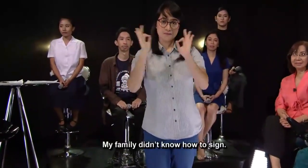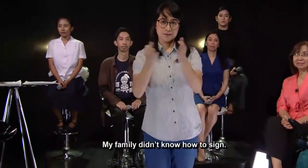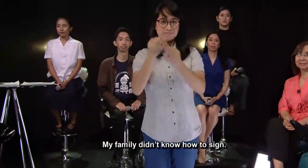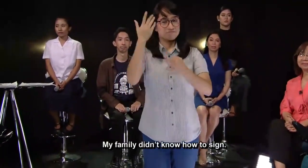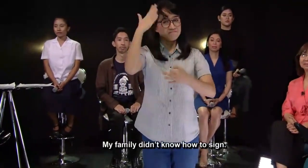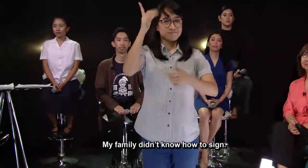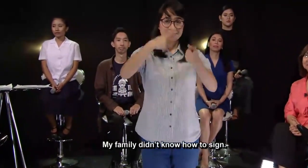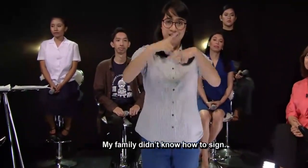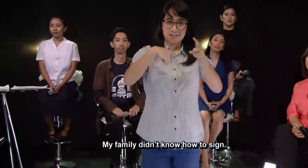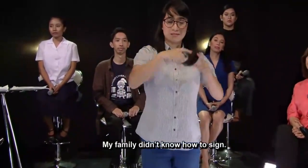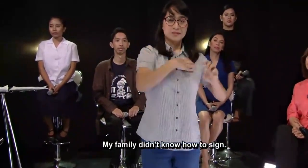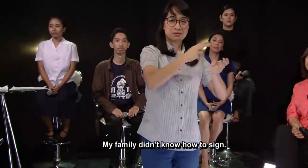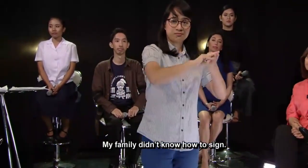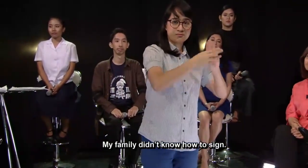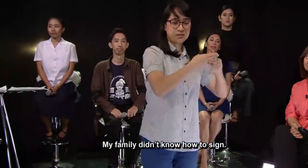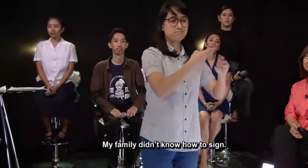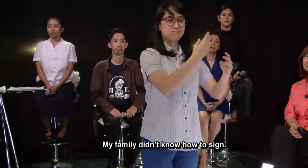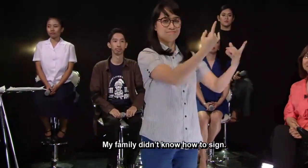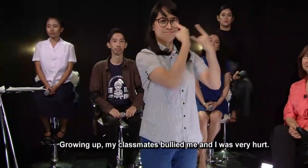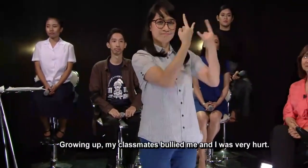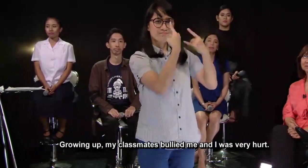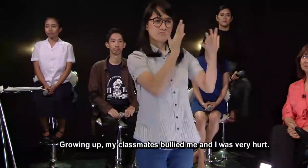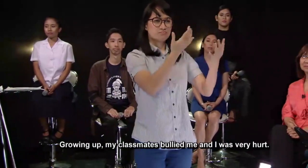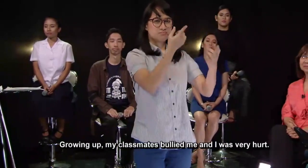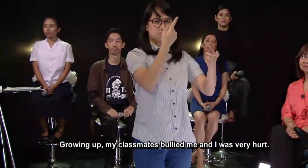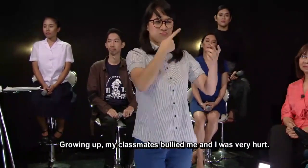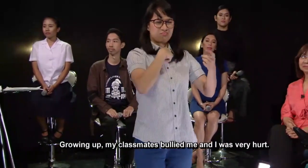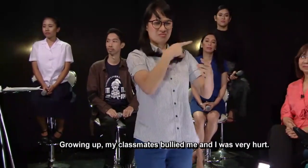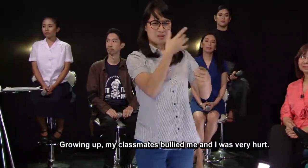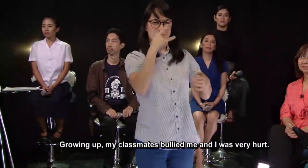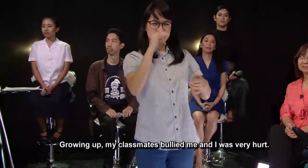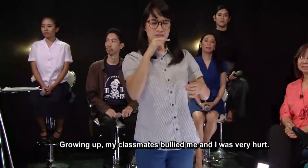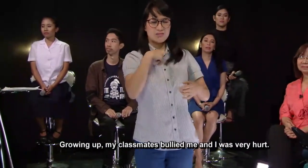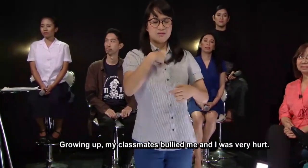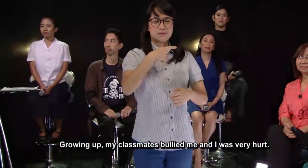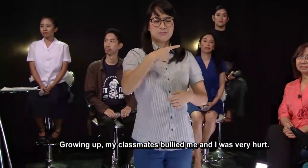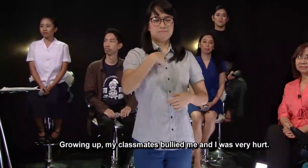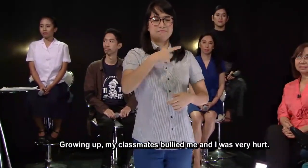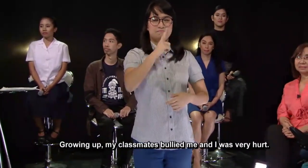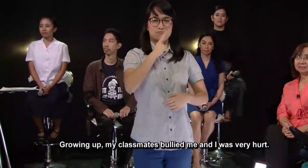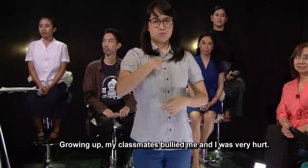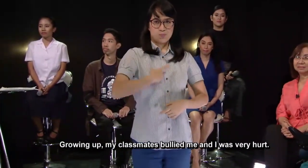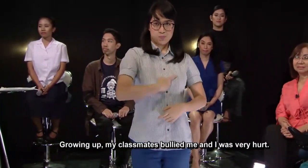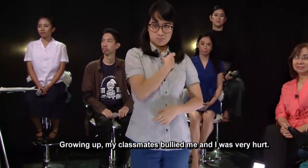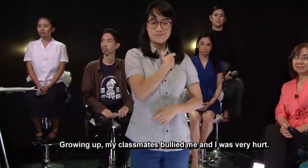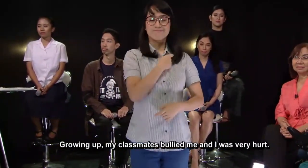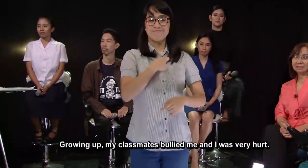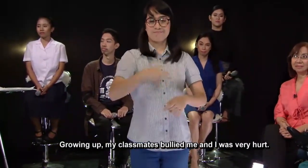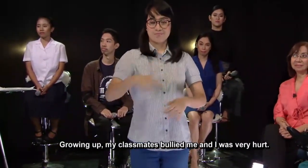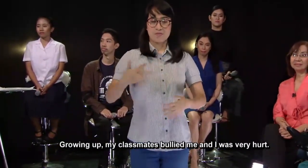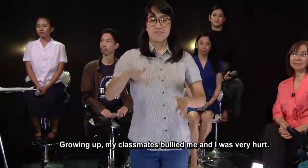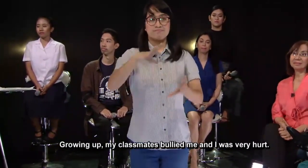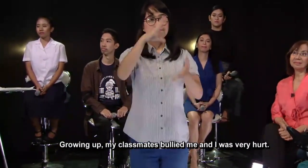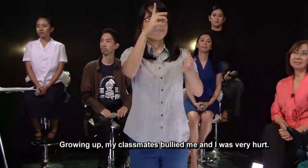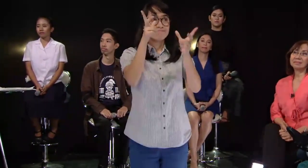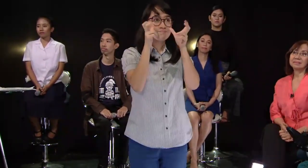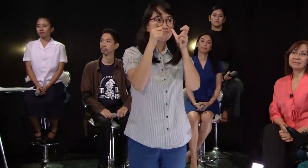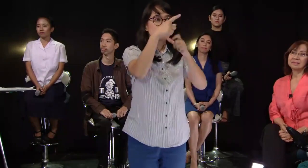prematurely. My family didn't know how to sign. Growing up, my classmates bullied me, and I was very